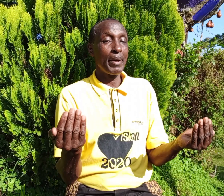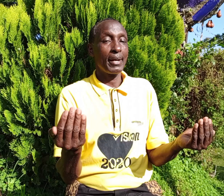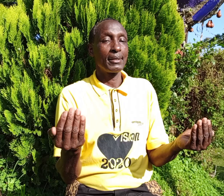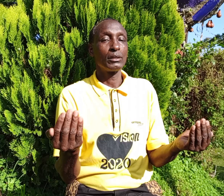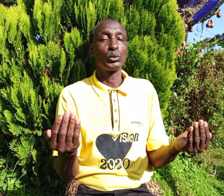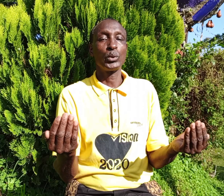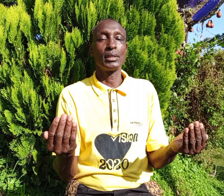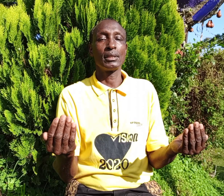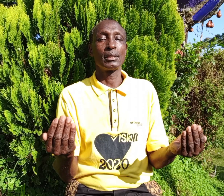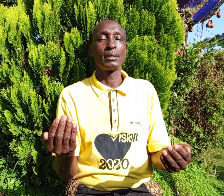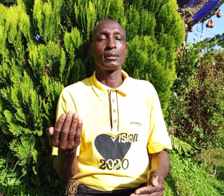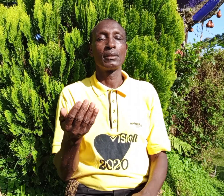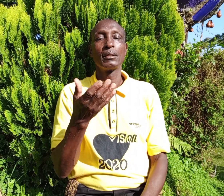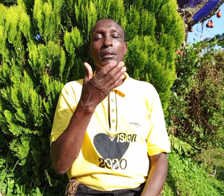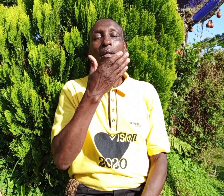Saramek twins.